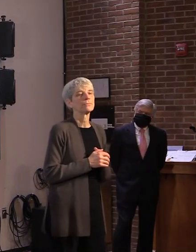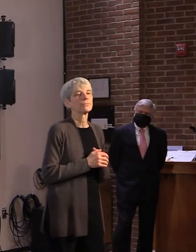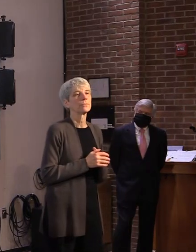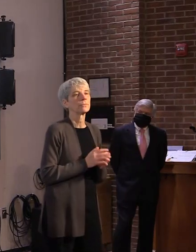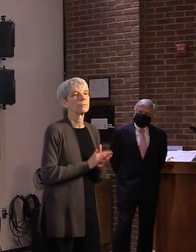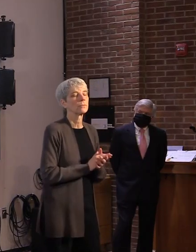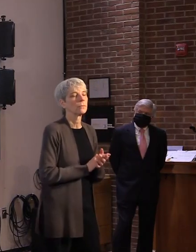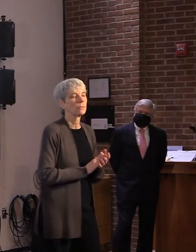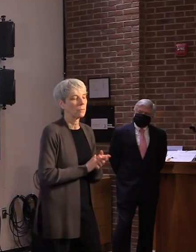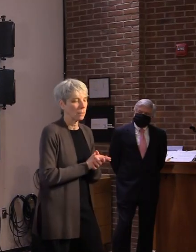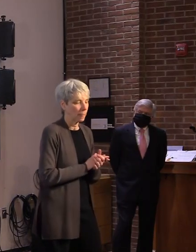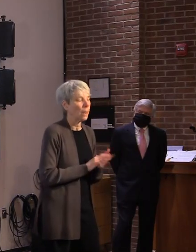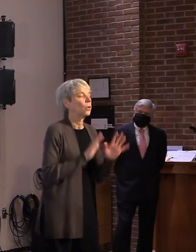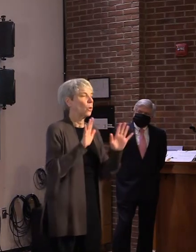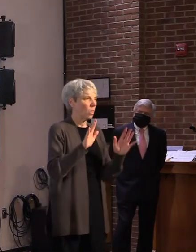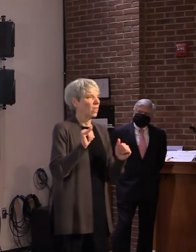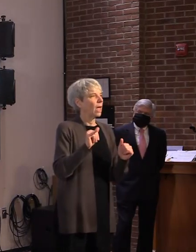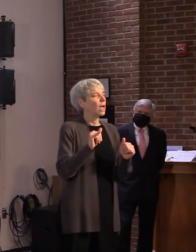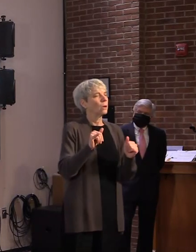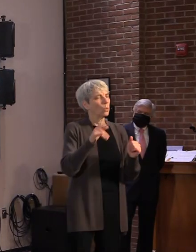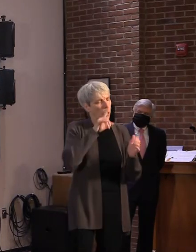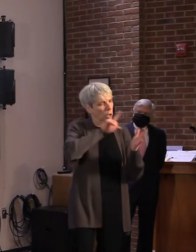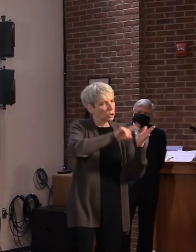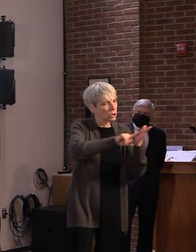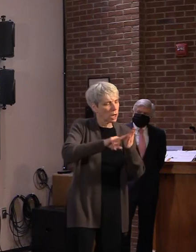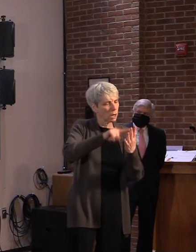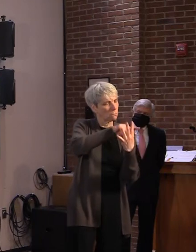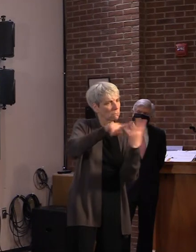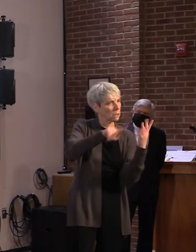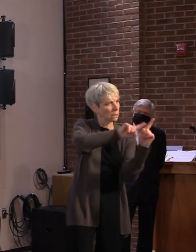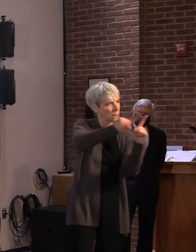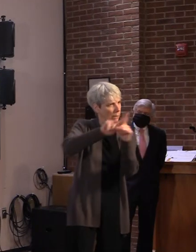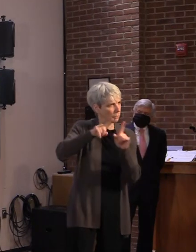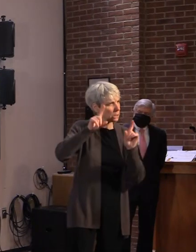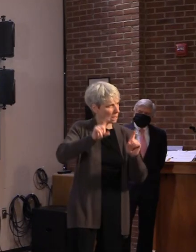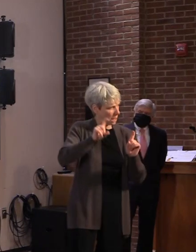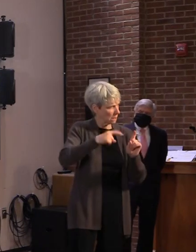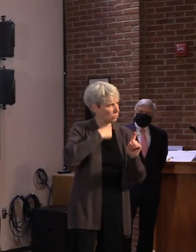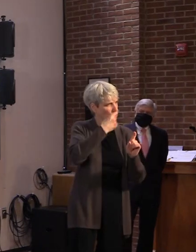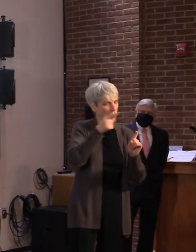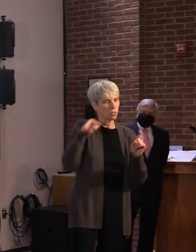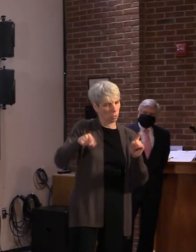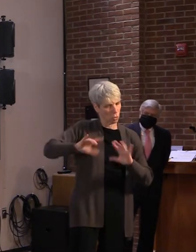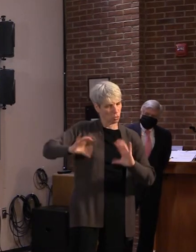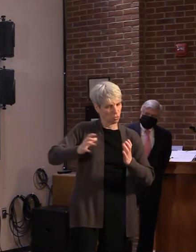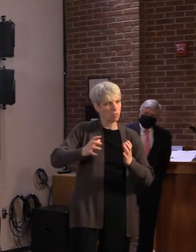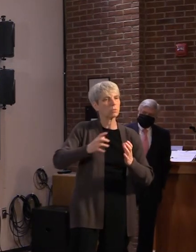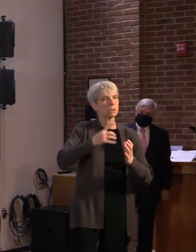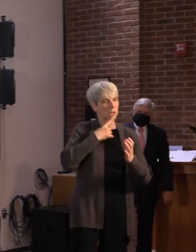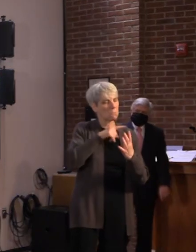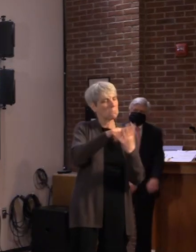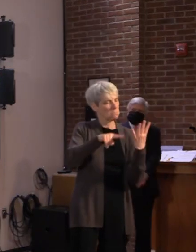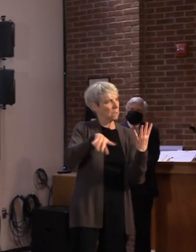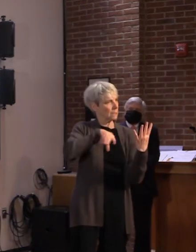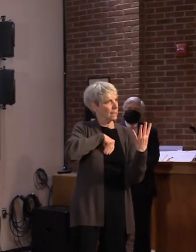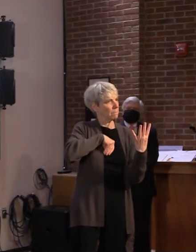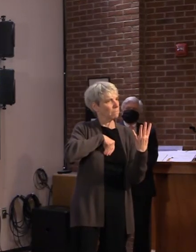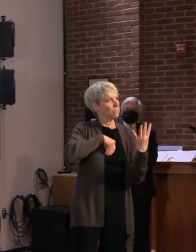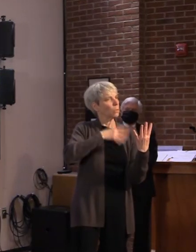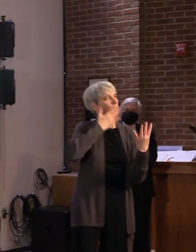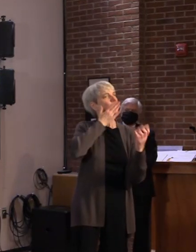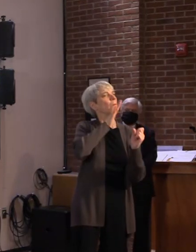test platforms we have available, what else did the serology working group recommend to us? Well,